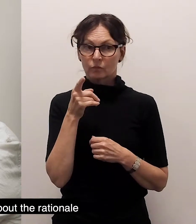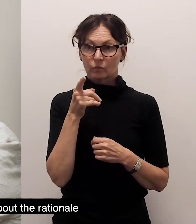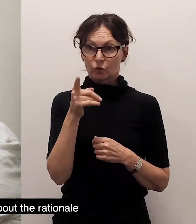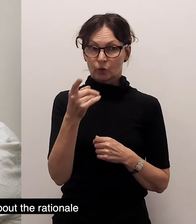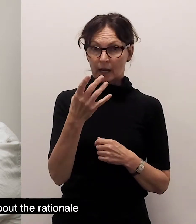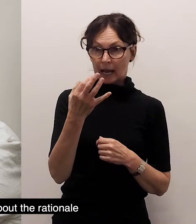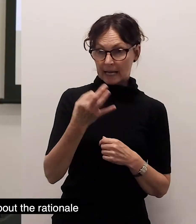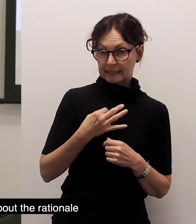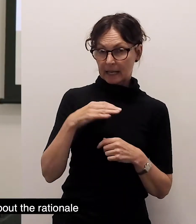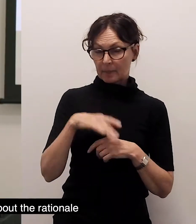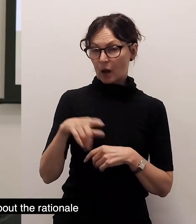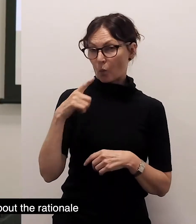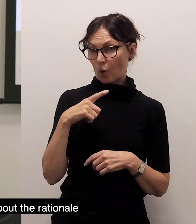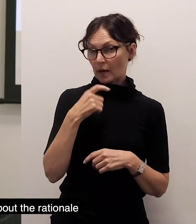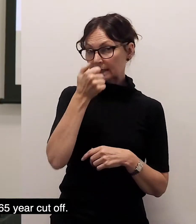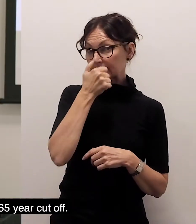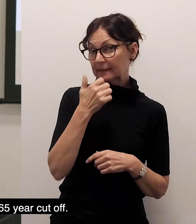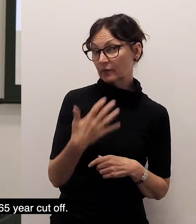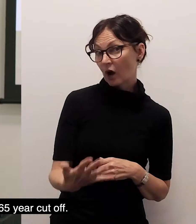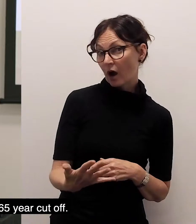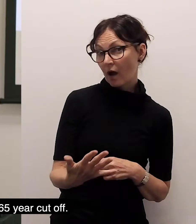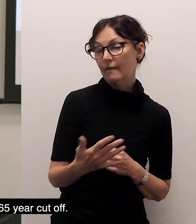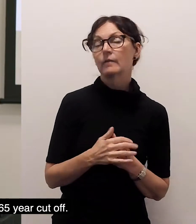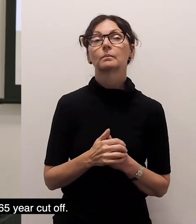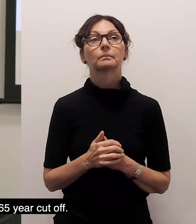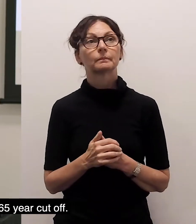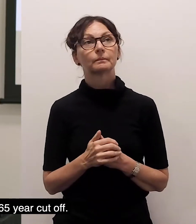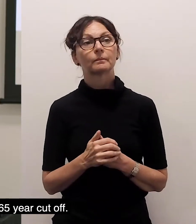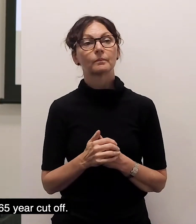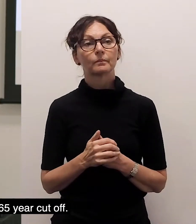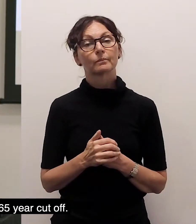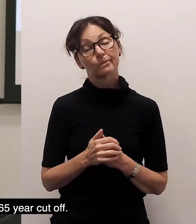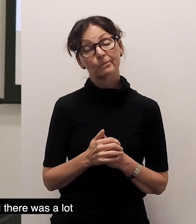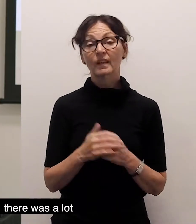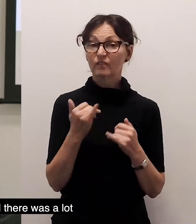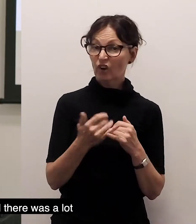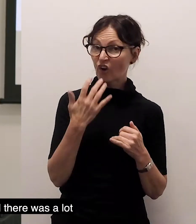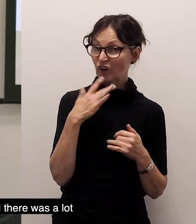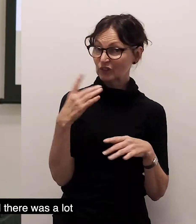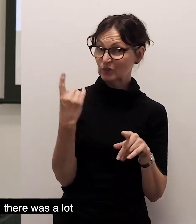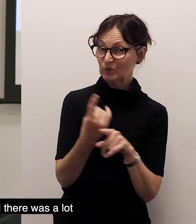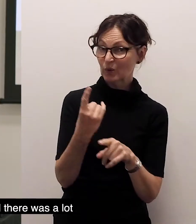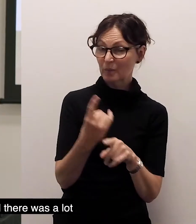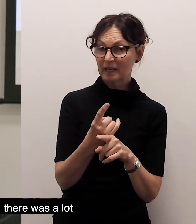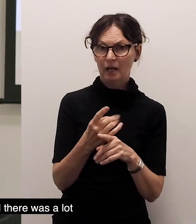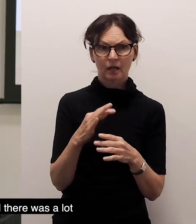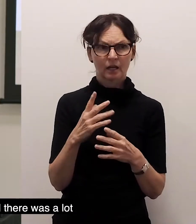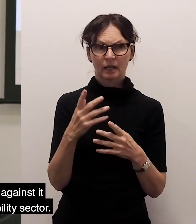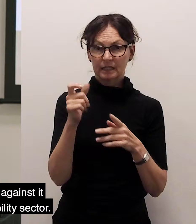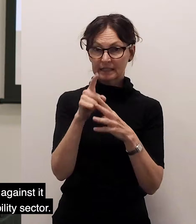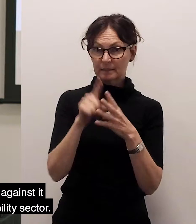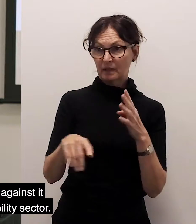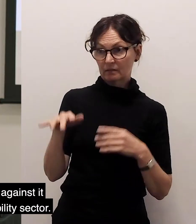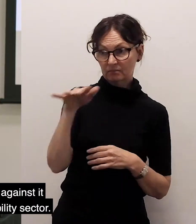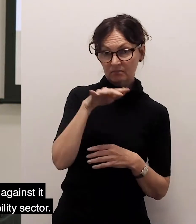Your question is about the rationale about having the 65-year cut-off. It's a hot topic and there was a